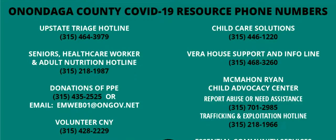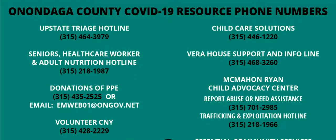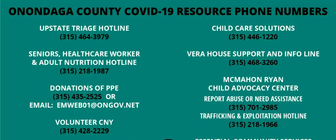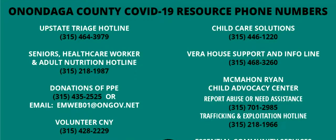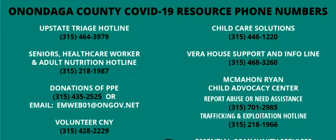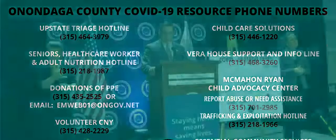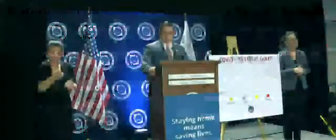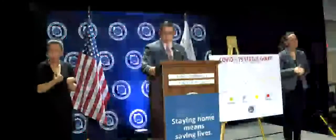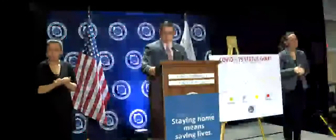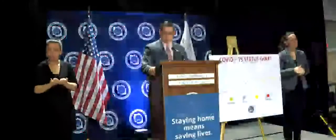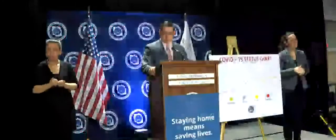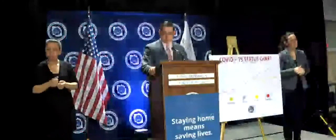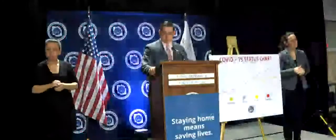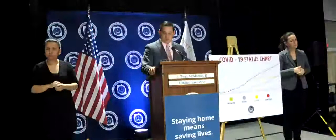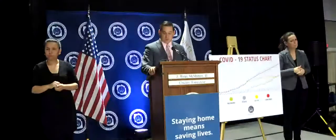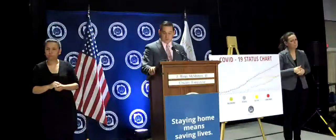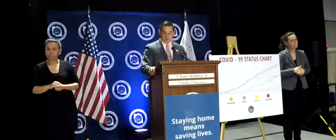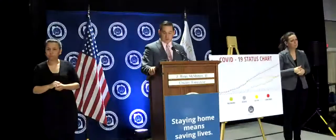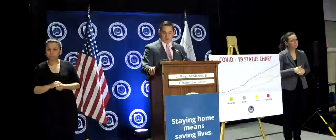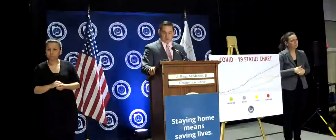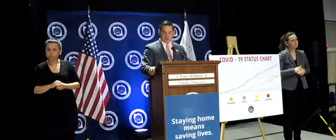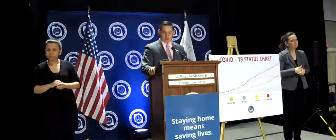support,